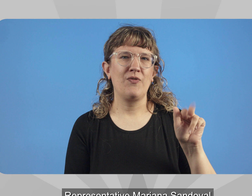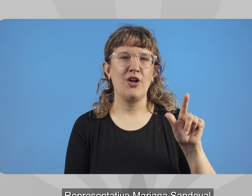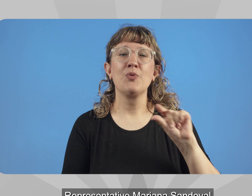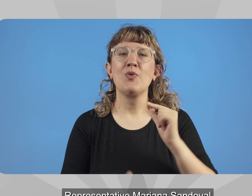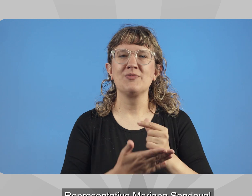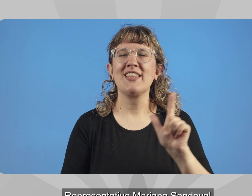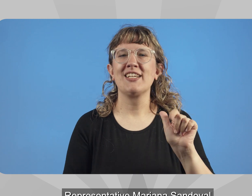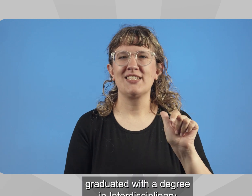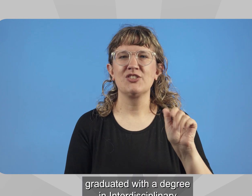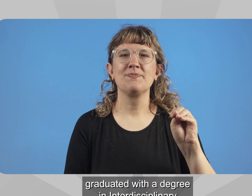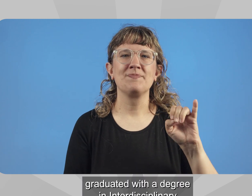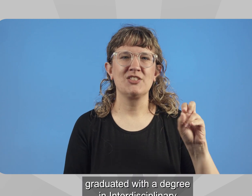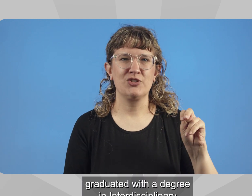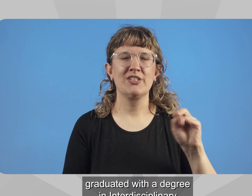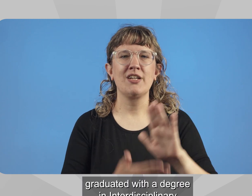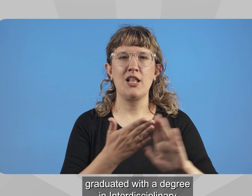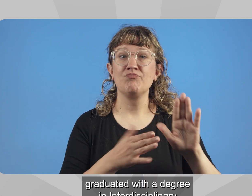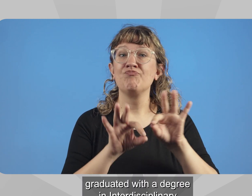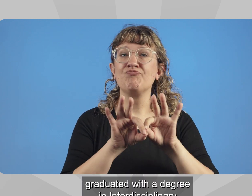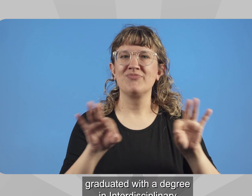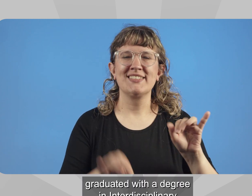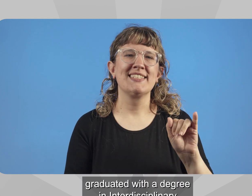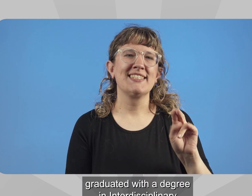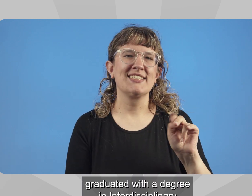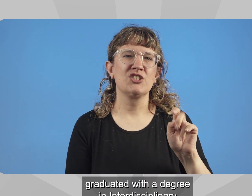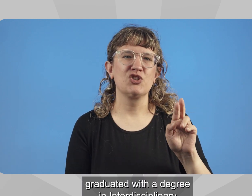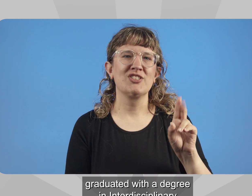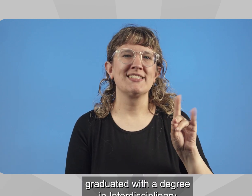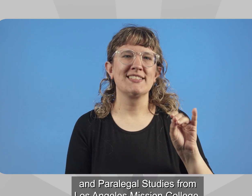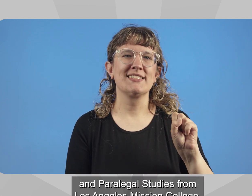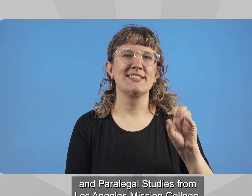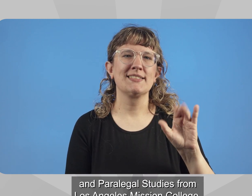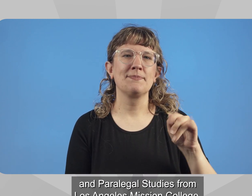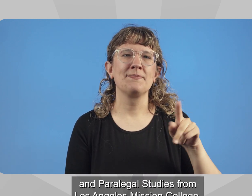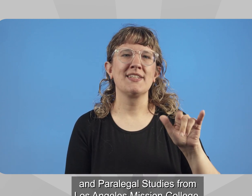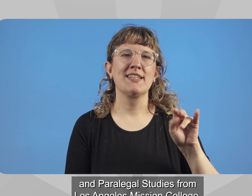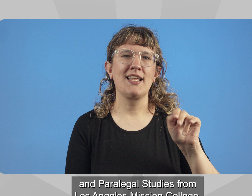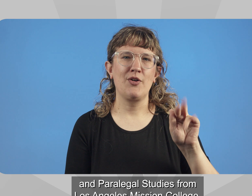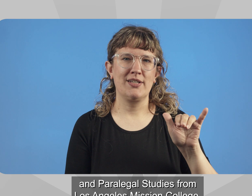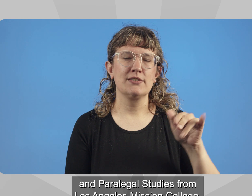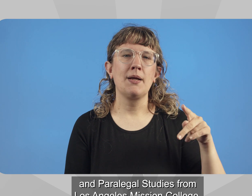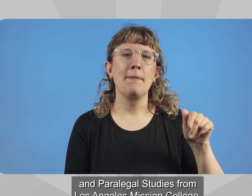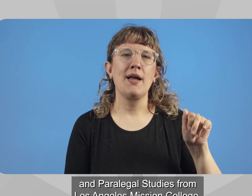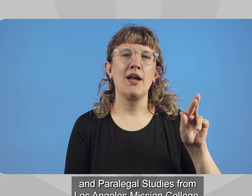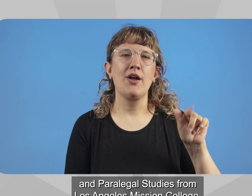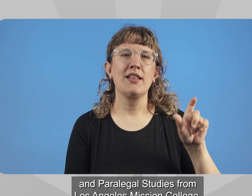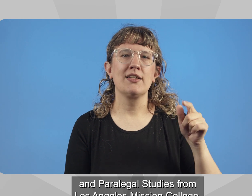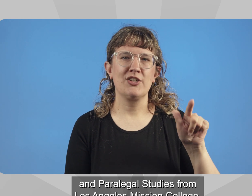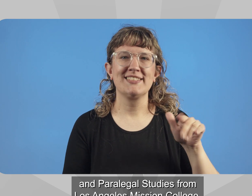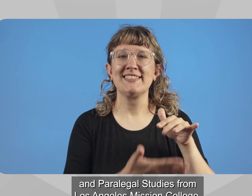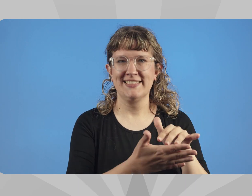Representative Mariana Sandoval graduated with a degree in interdisciplinary and paralegal studies from Los Angeles